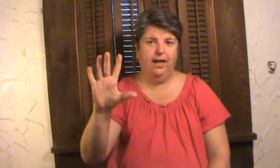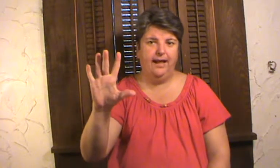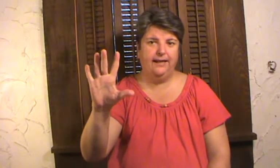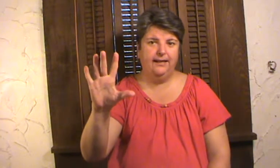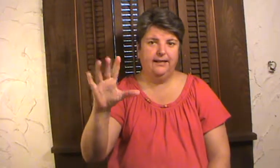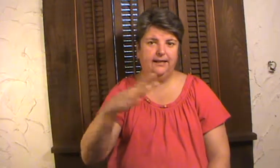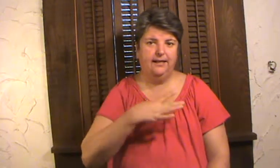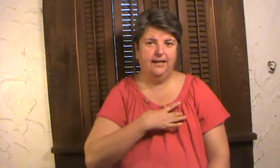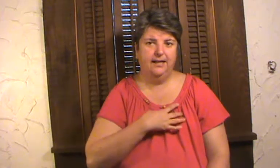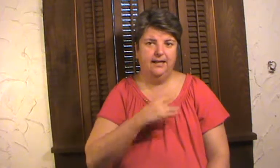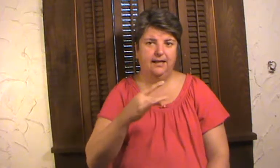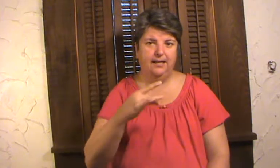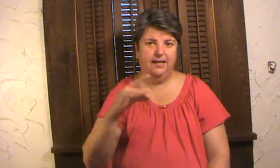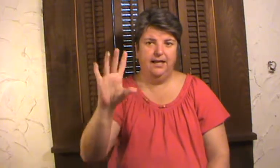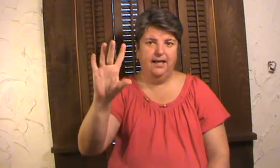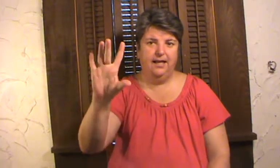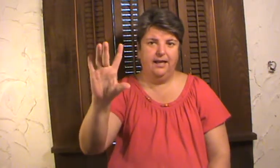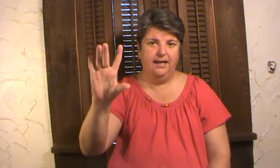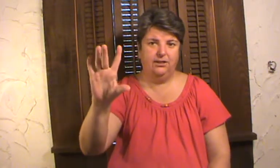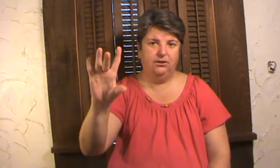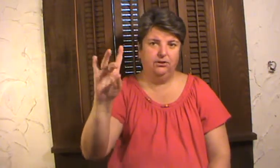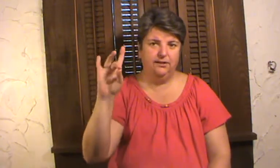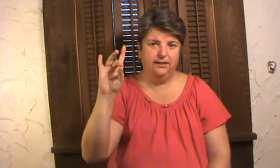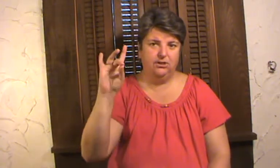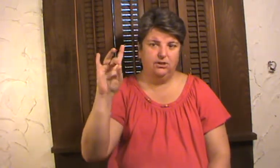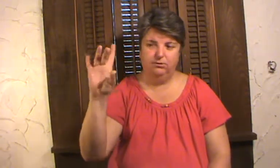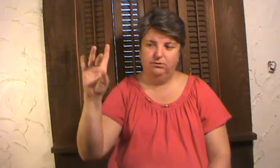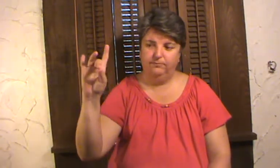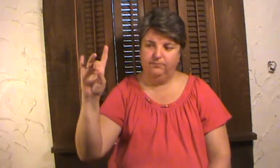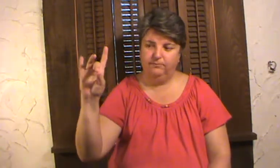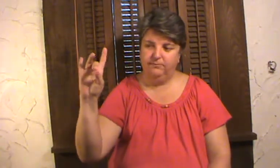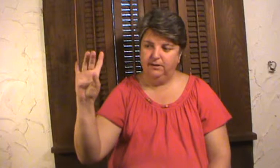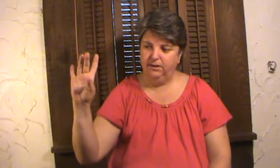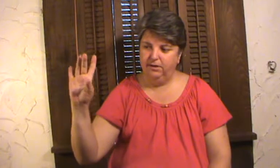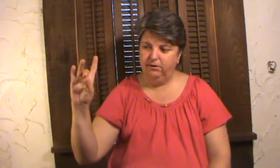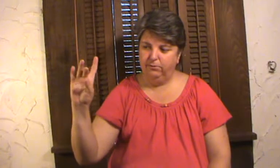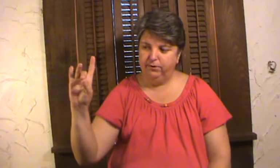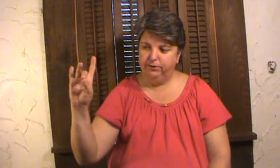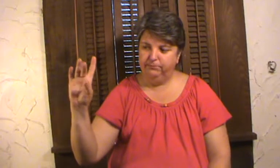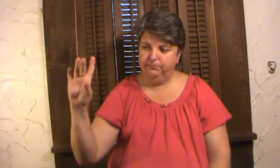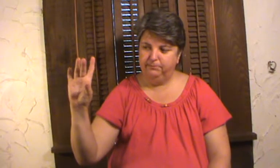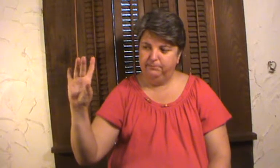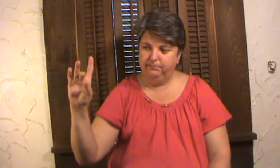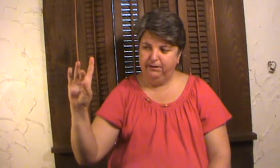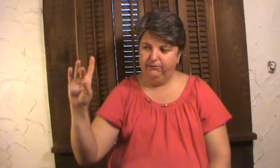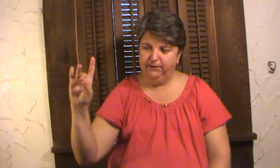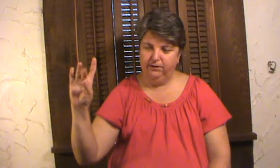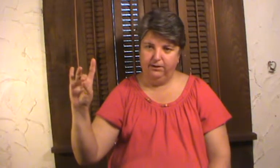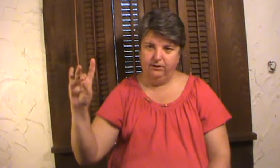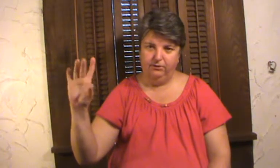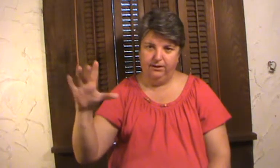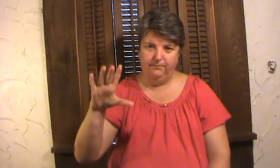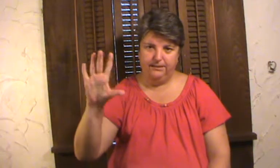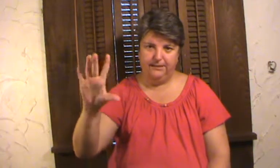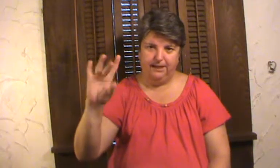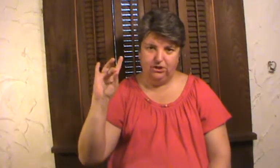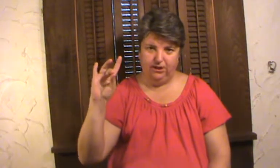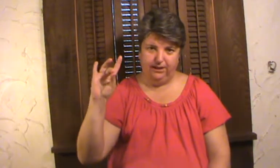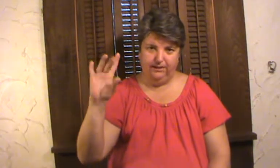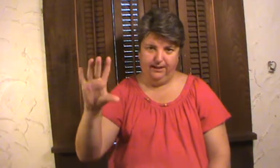like, it turns into where your middle finger and your thumb is touching. That's